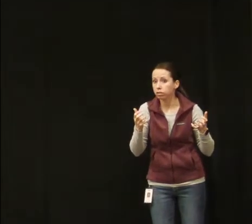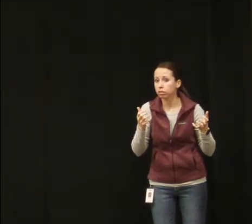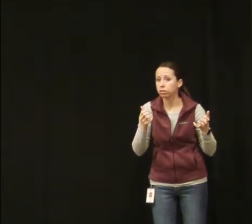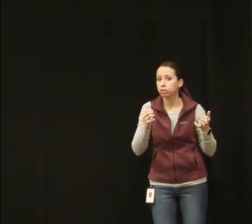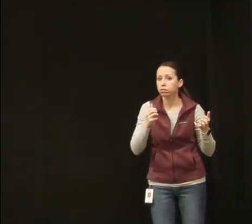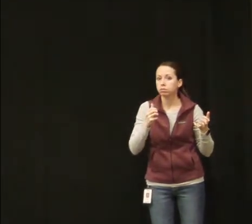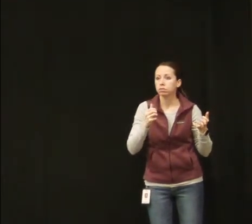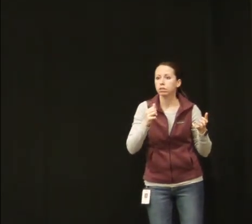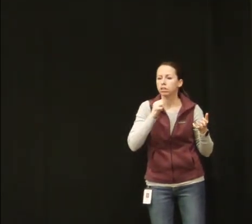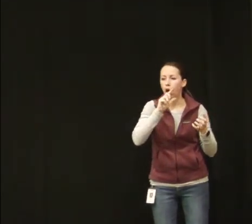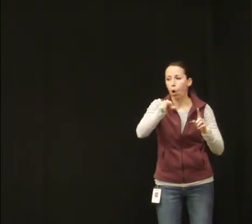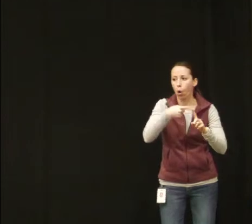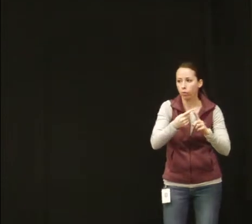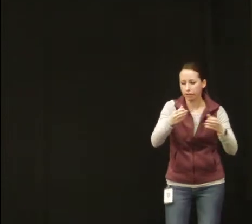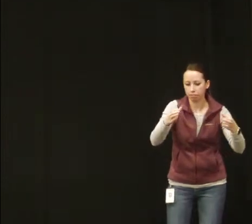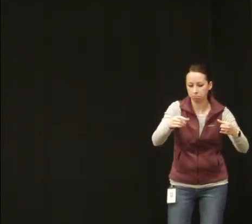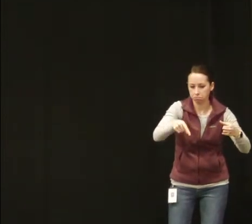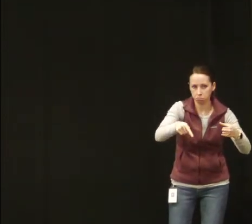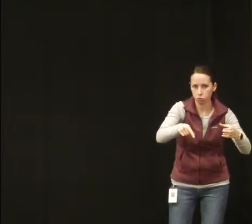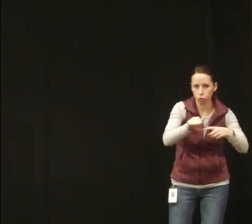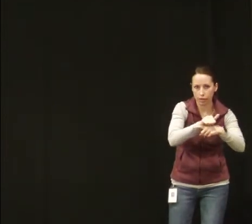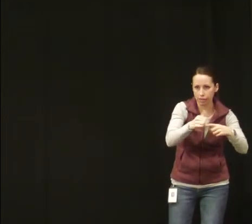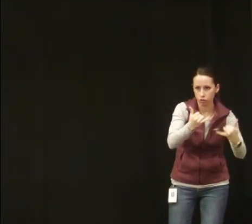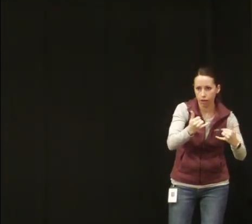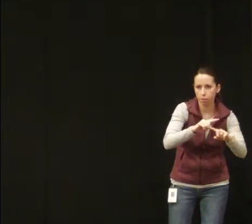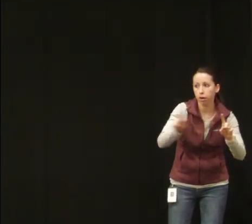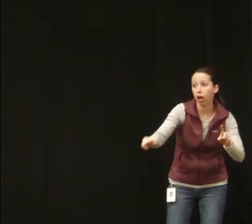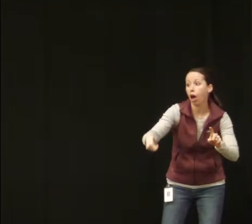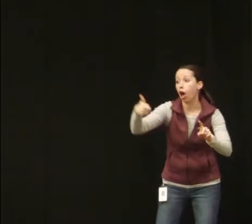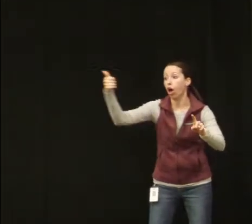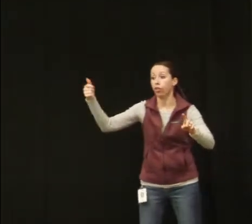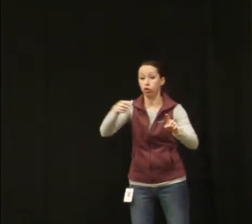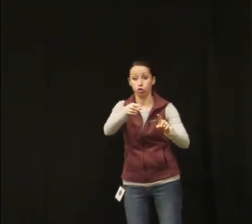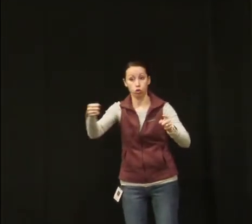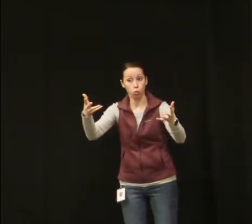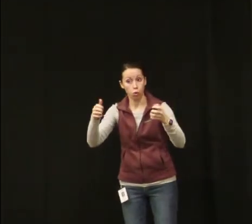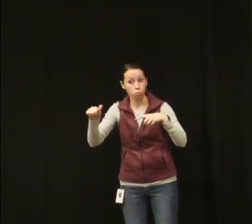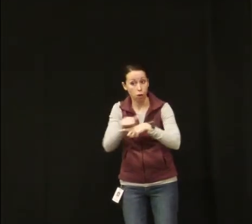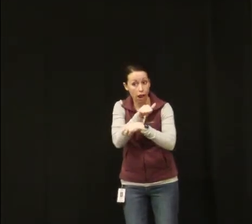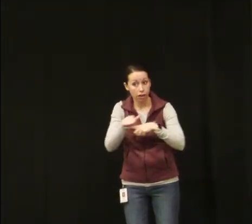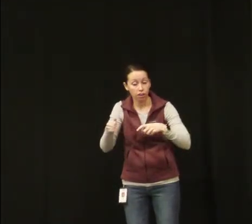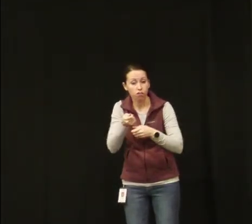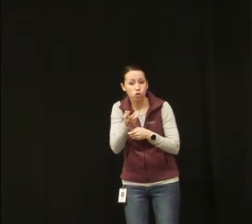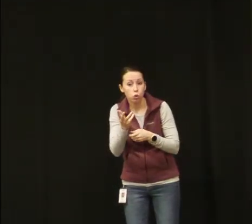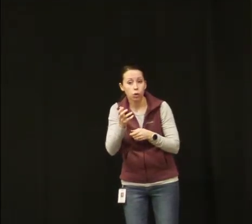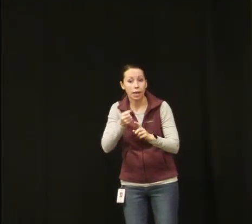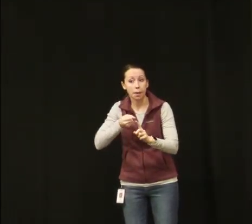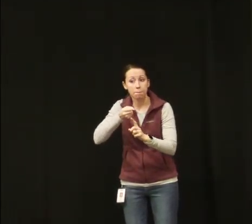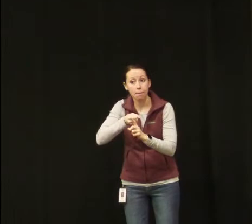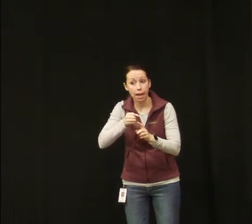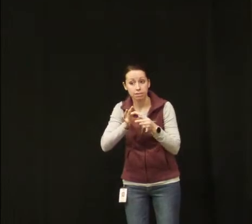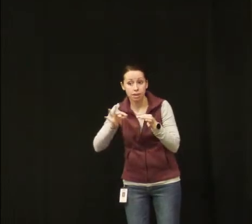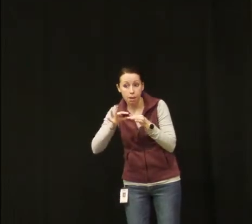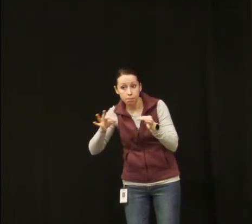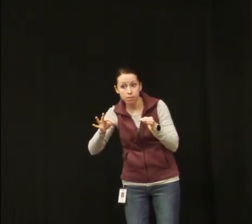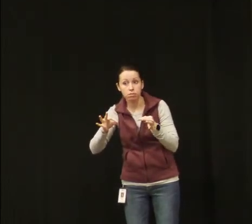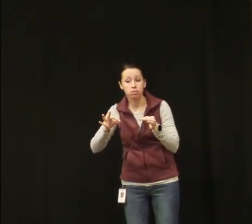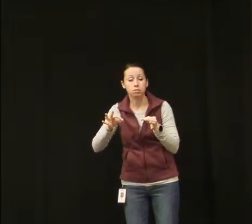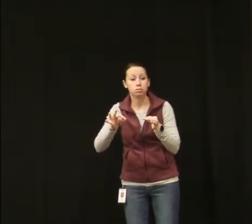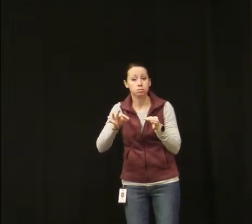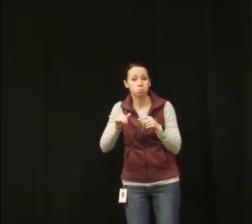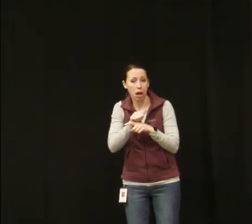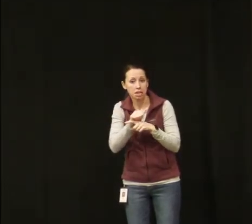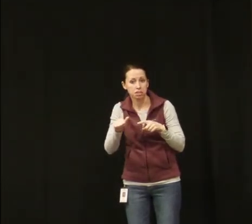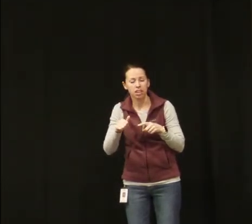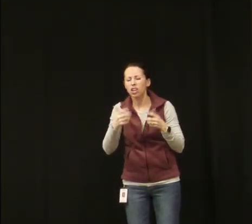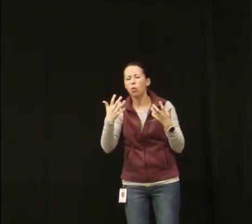this group, outside of this, if you all want to work on a few impact statements and a few things, I